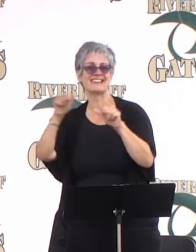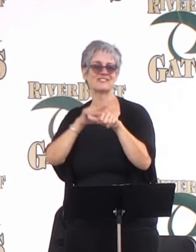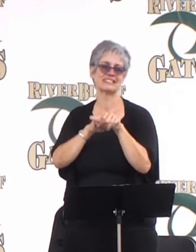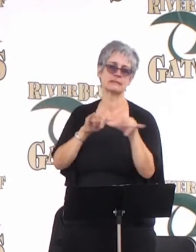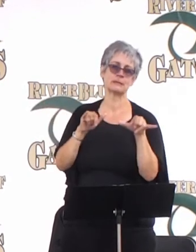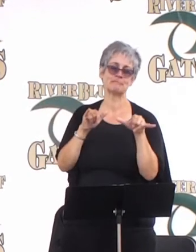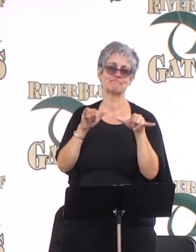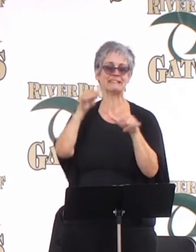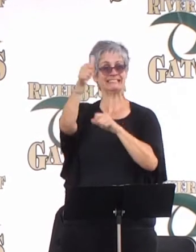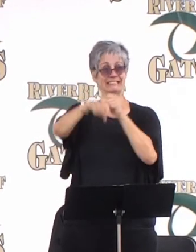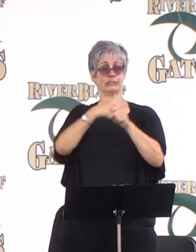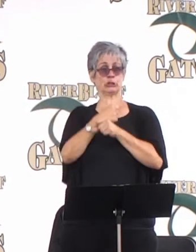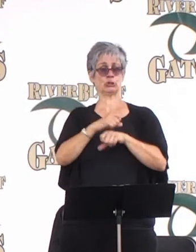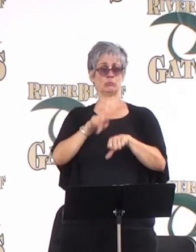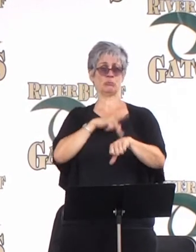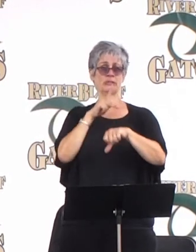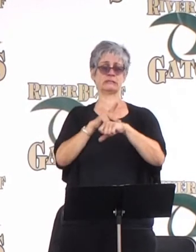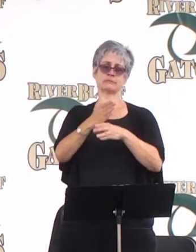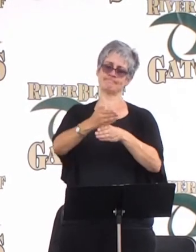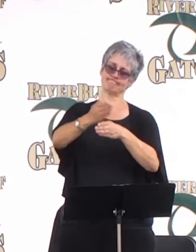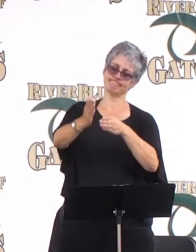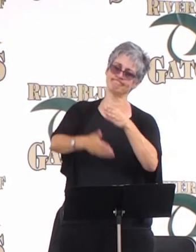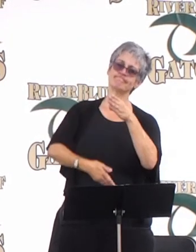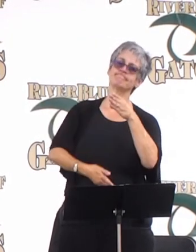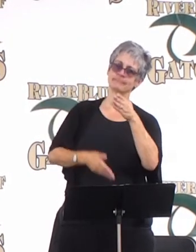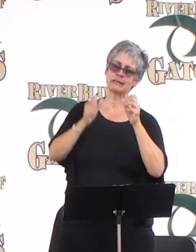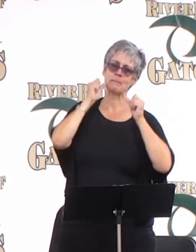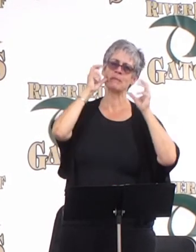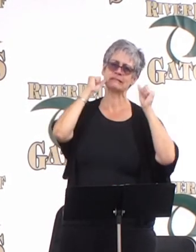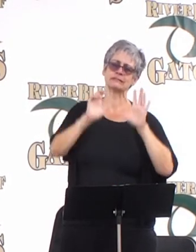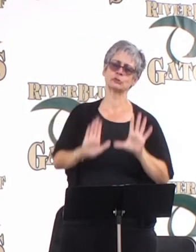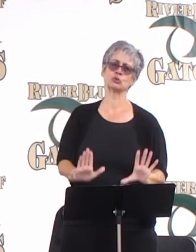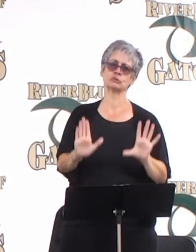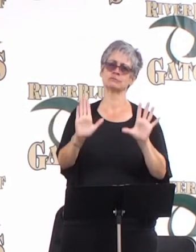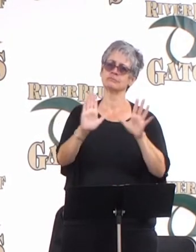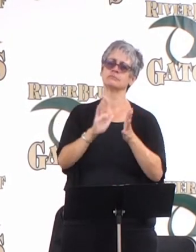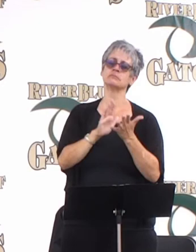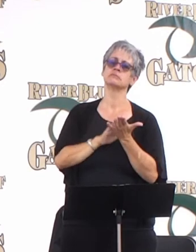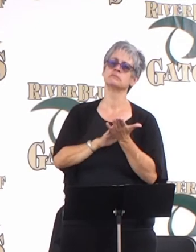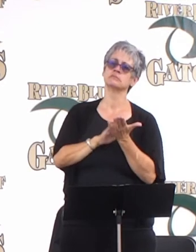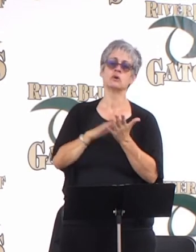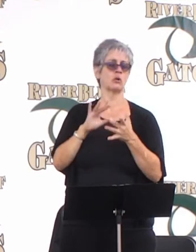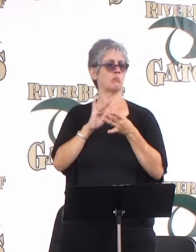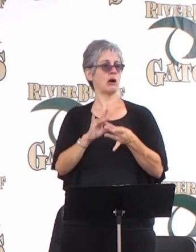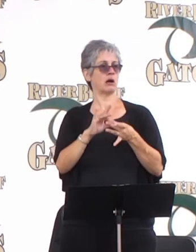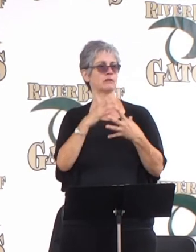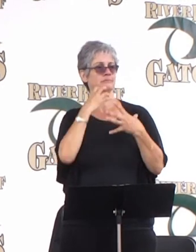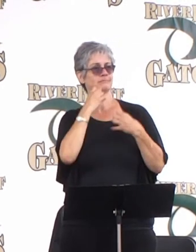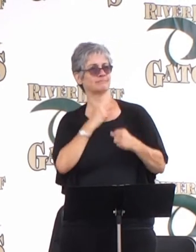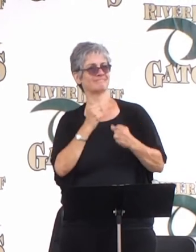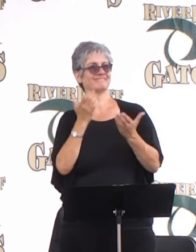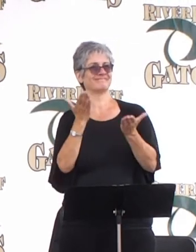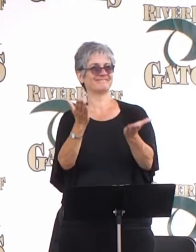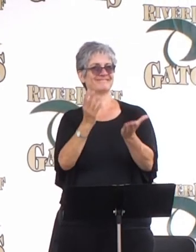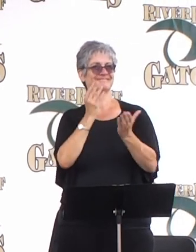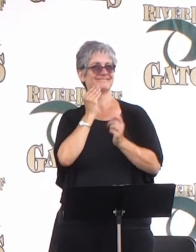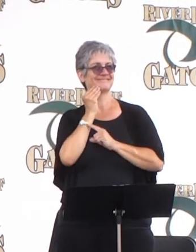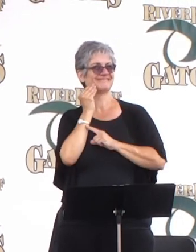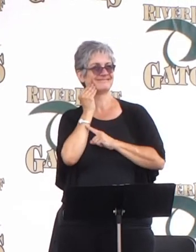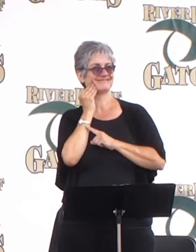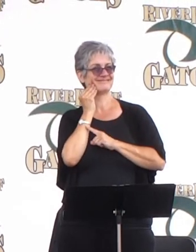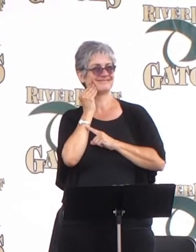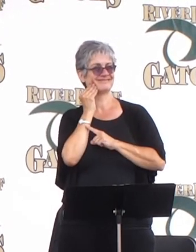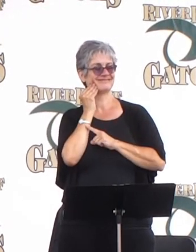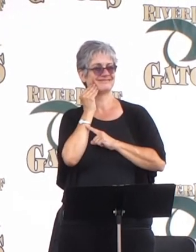10-year chapter as principal of this amazing school, the bond that we share together, adoring our home, and the memories we've shared